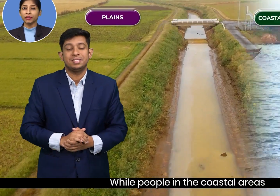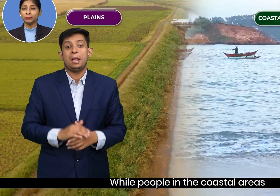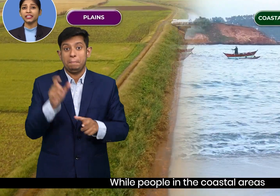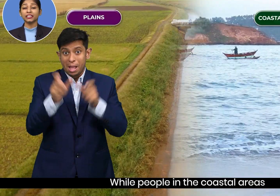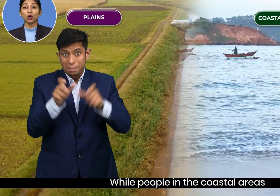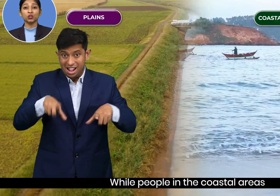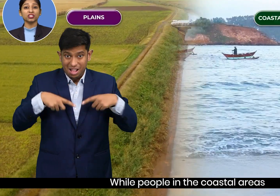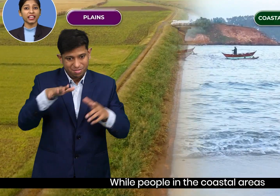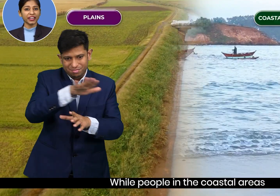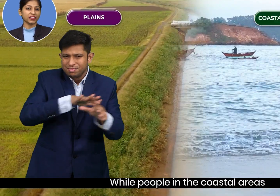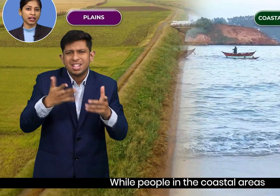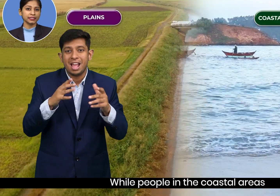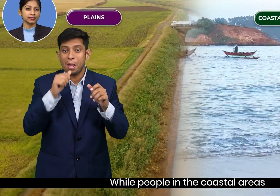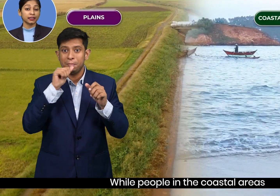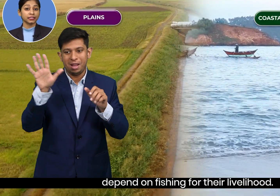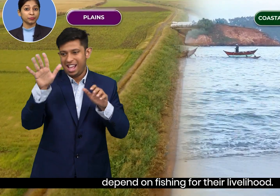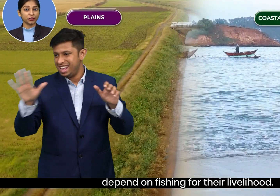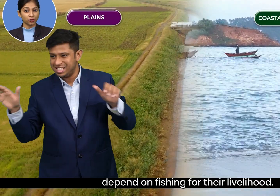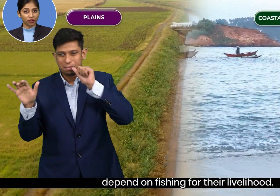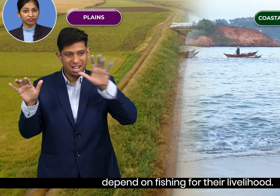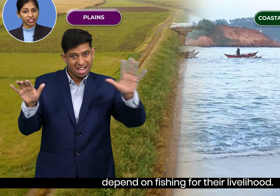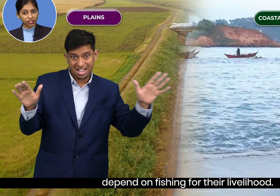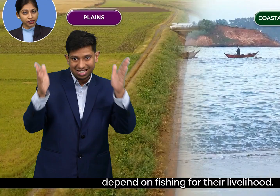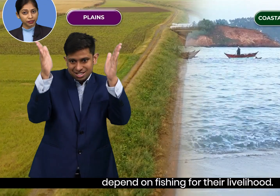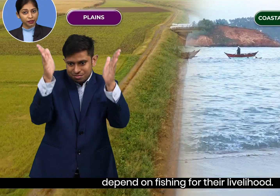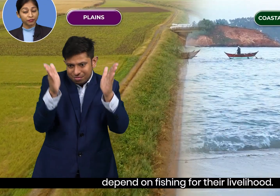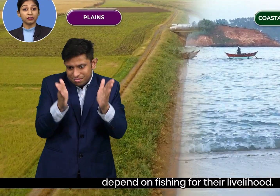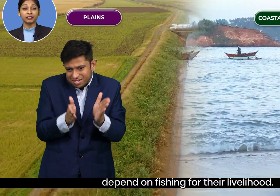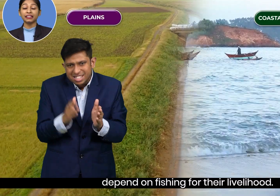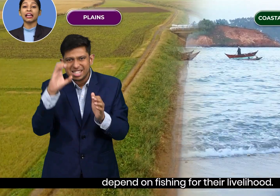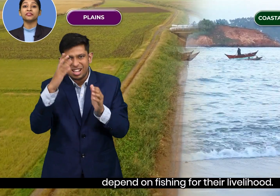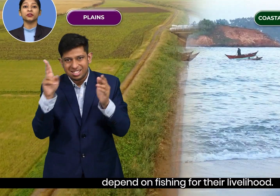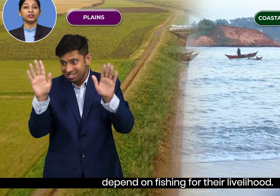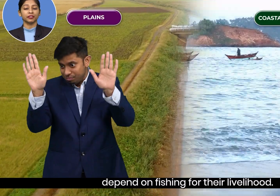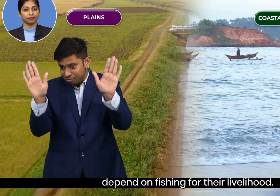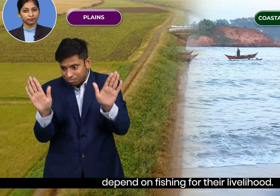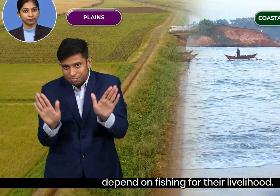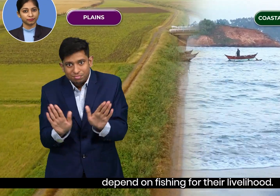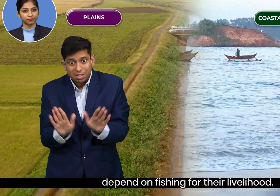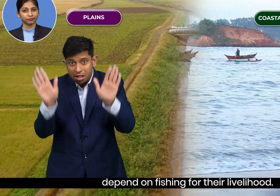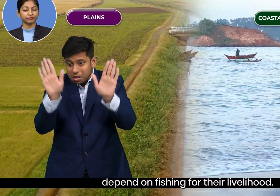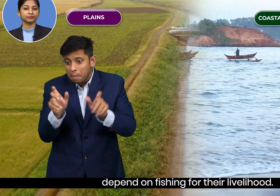while people in the coastal areas depend on fishing for their livelihood.